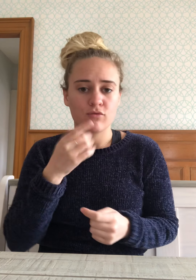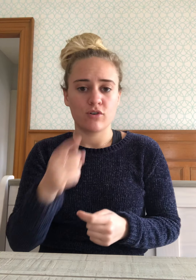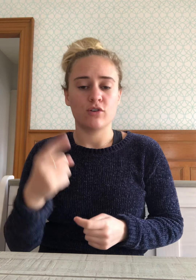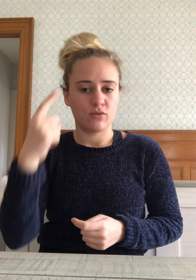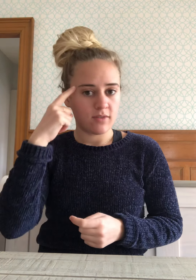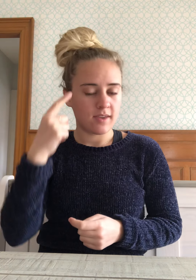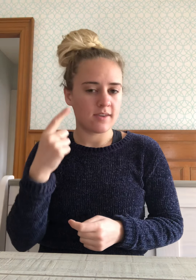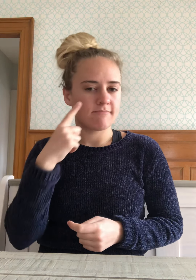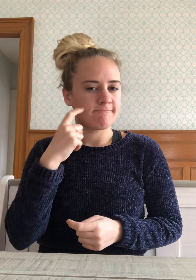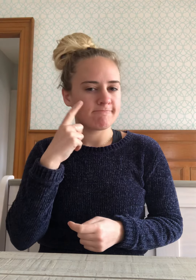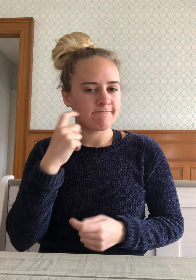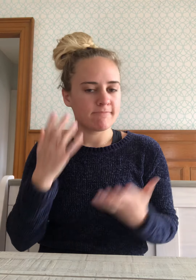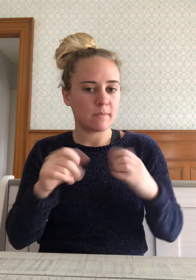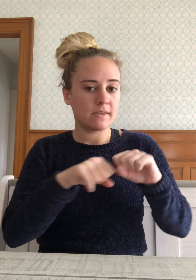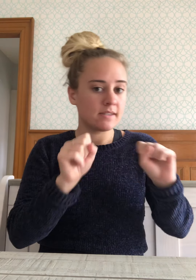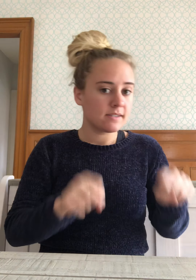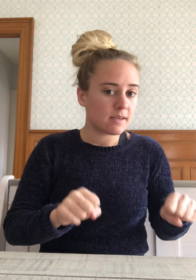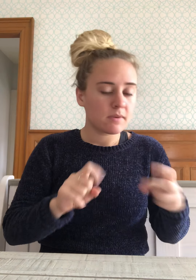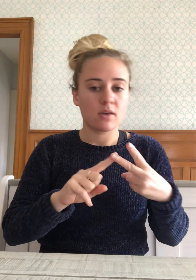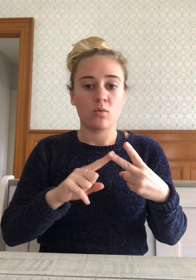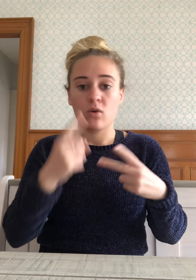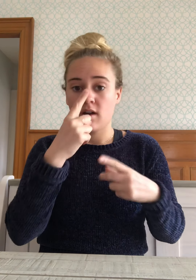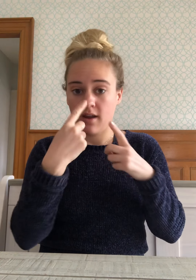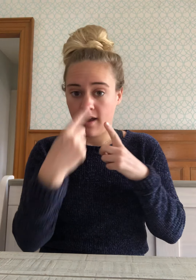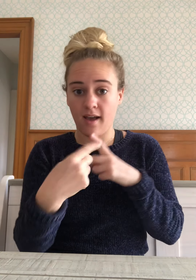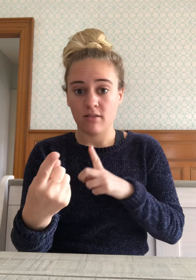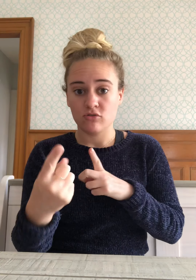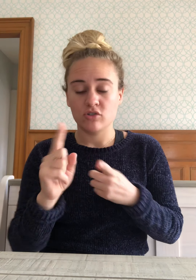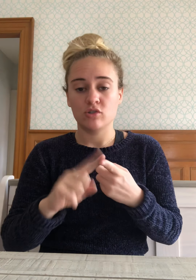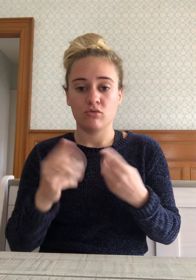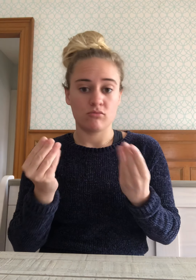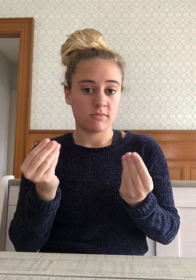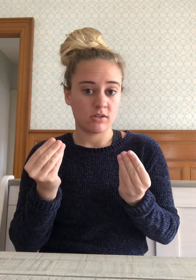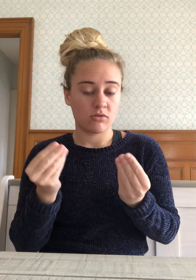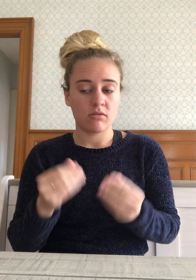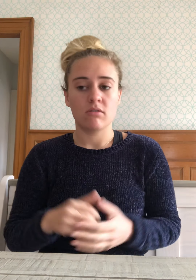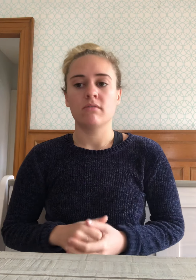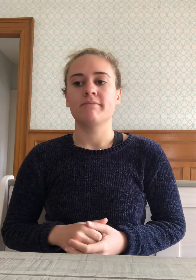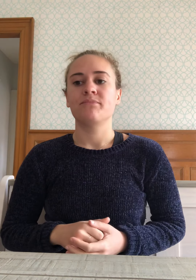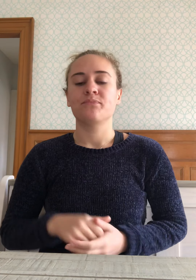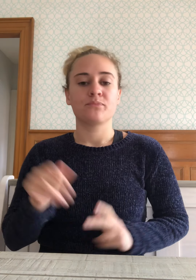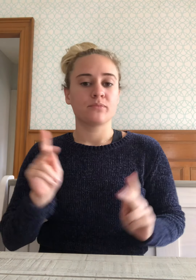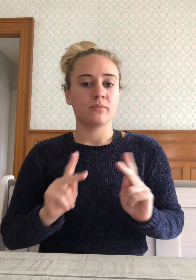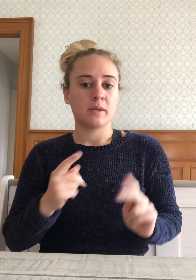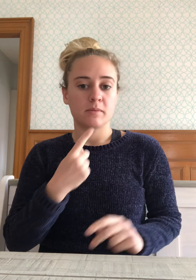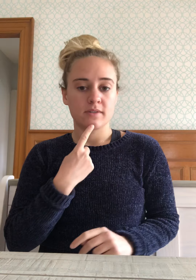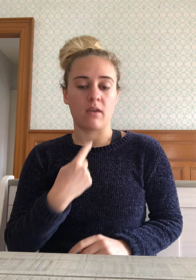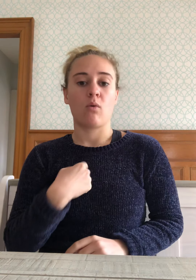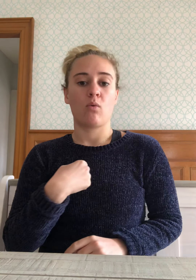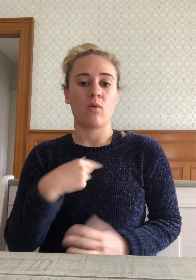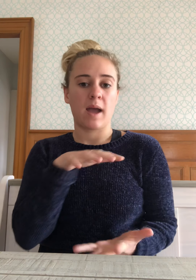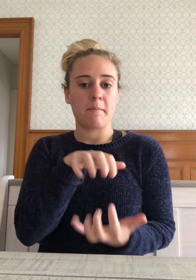allergy to the materials. Okay, if people are reporting that they're biting their cheek, usually the reason is